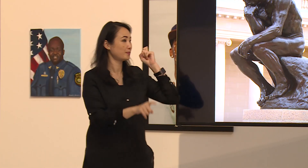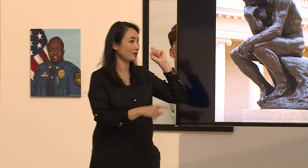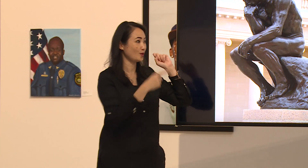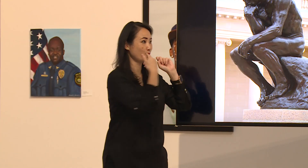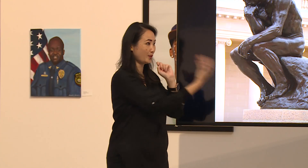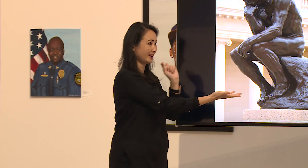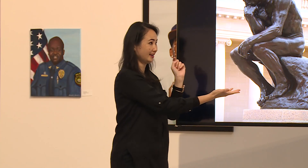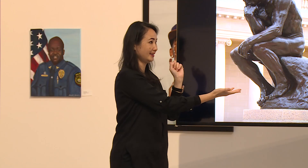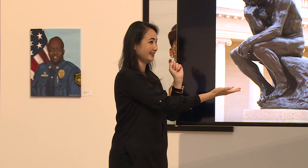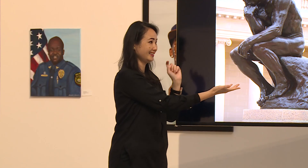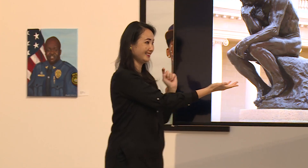Russ, take it away.